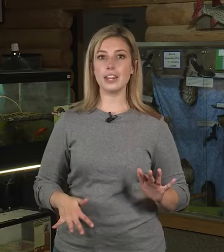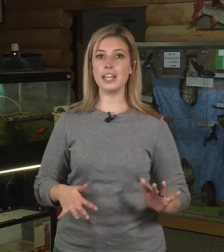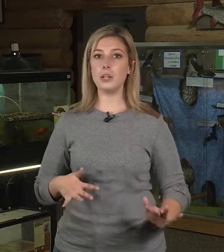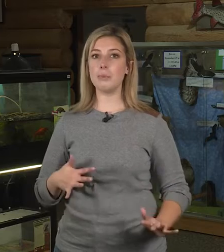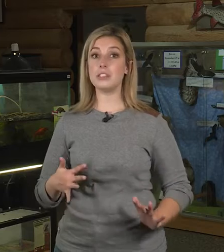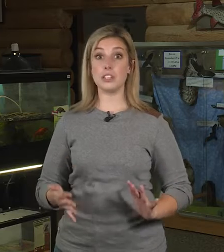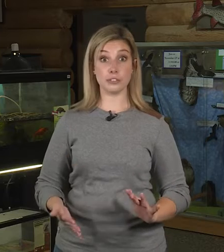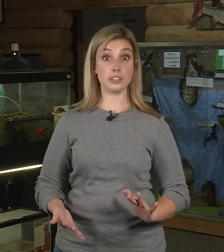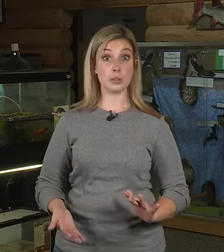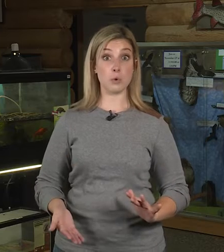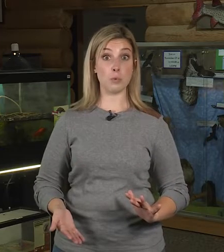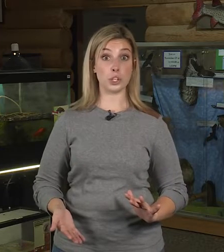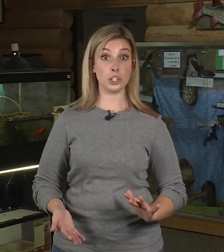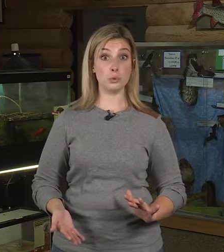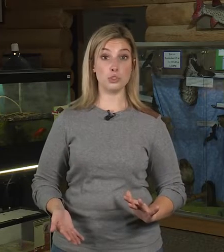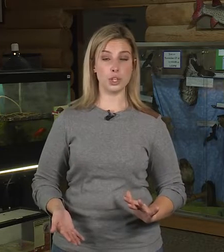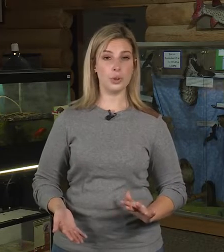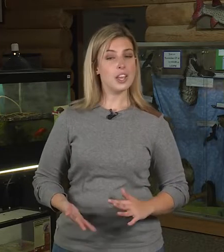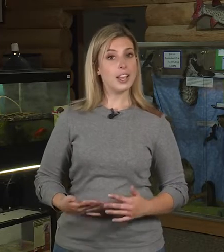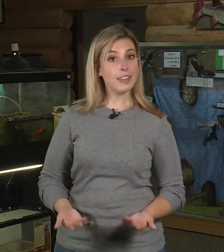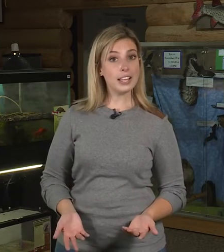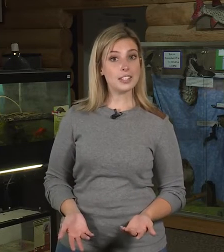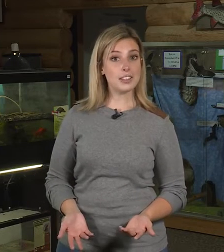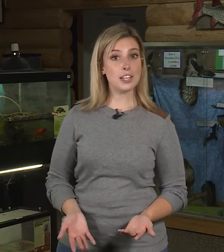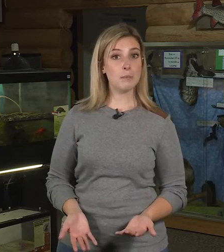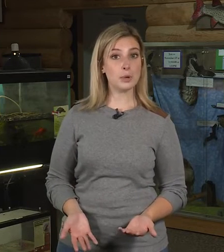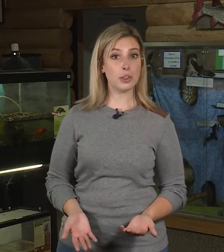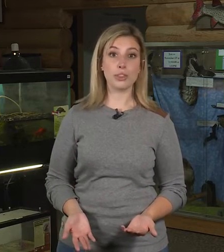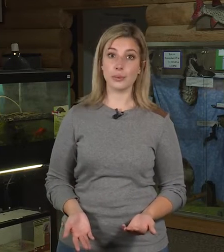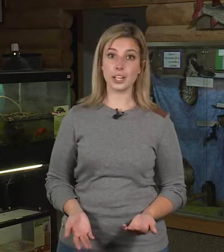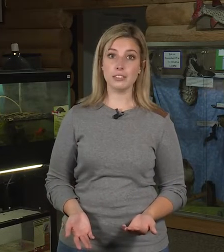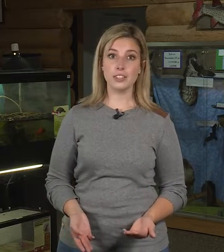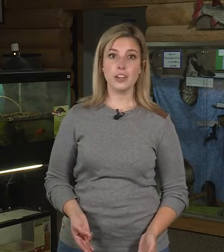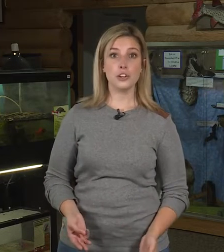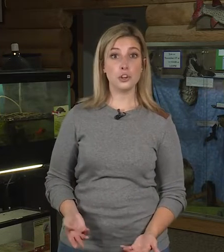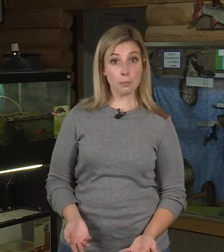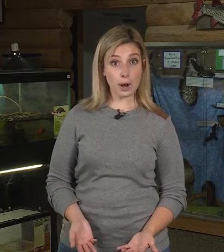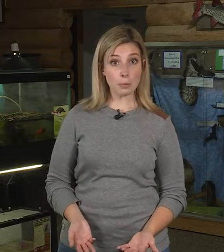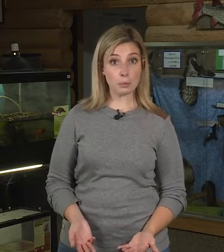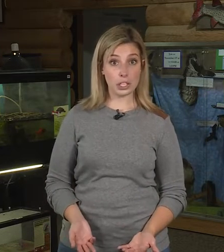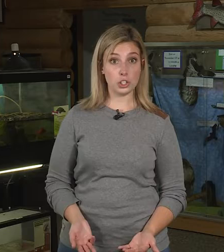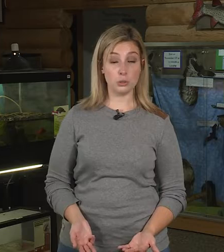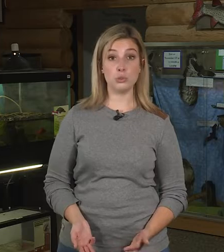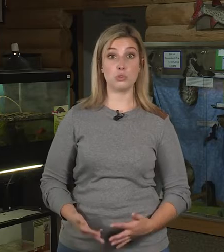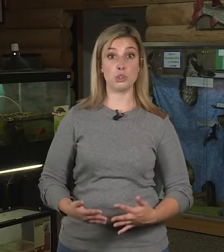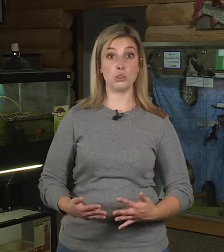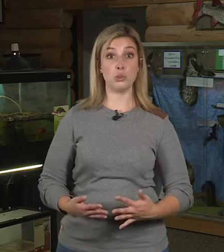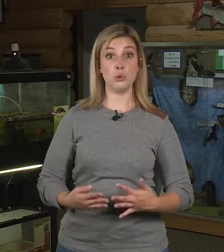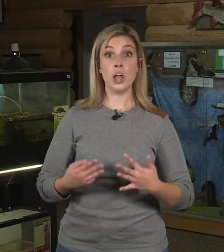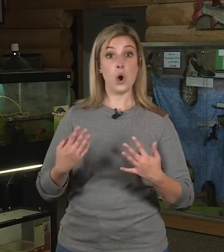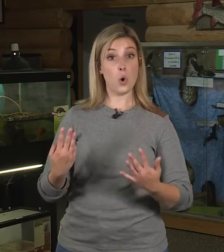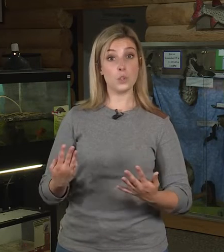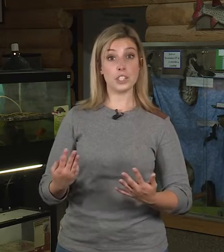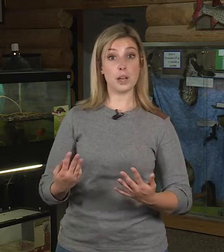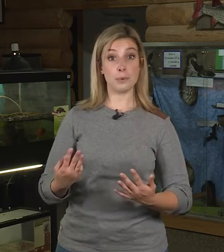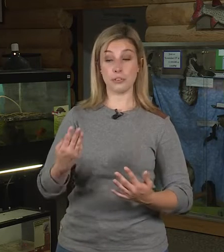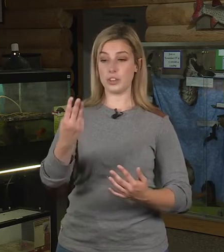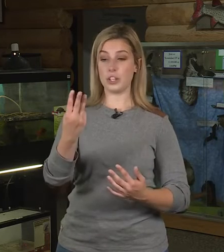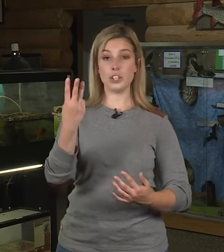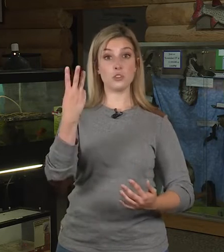little bit different than what we're used to, and that's the number 3. You're probably used to holding up your fingers